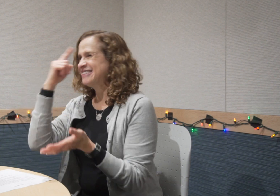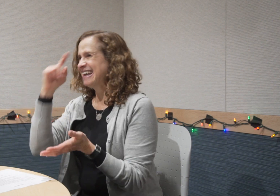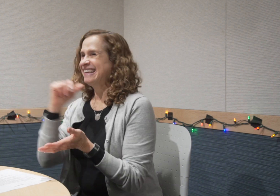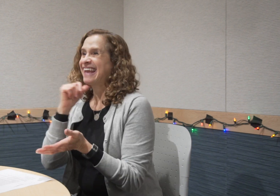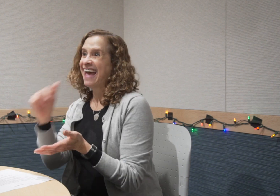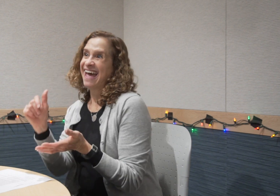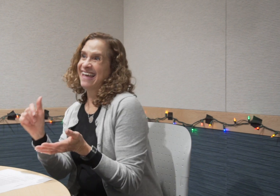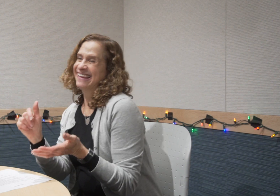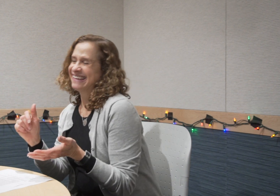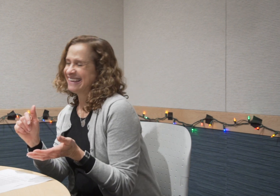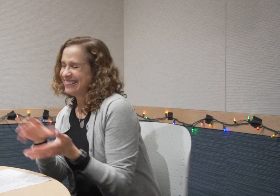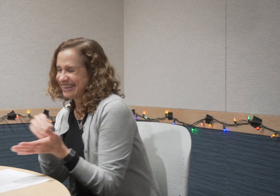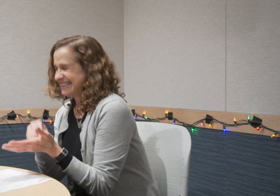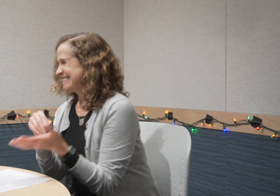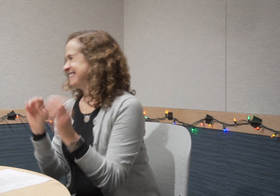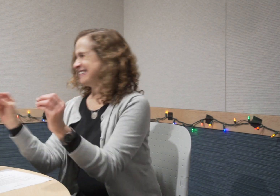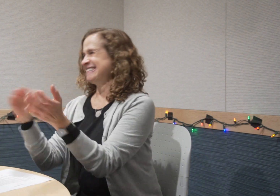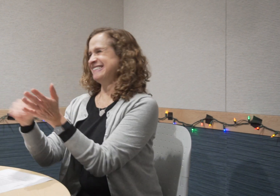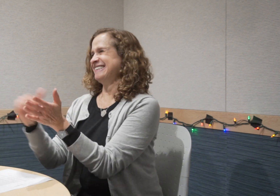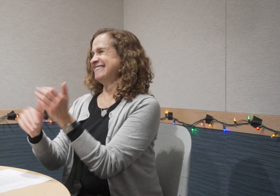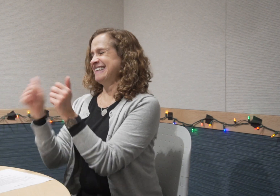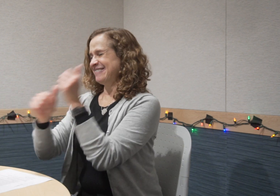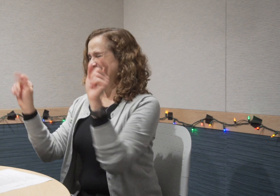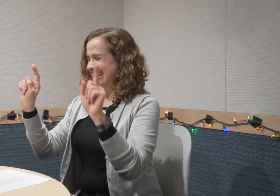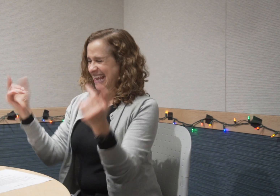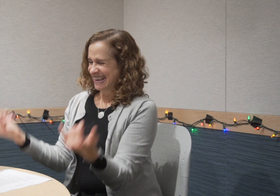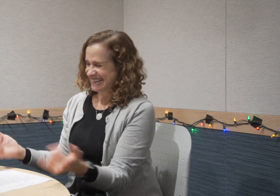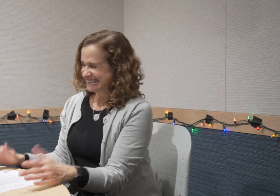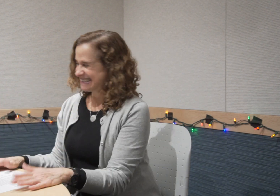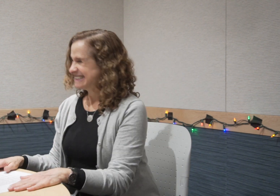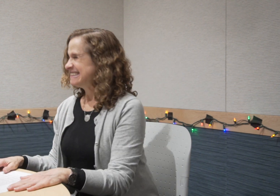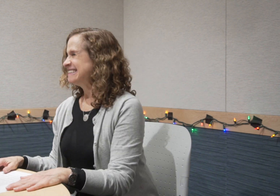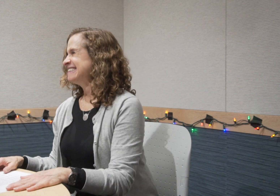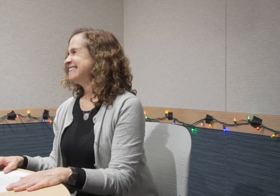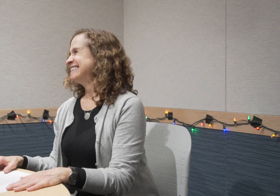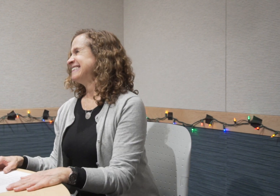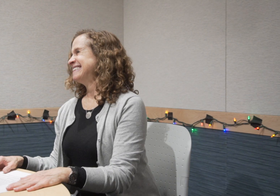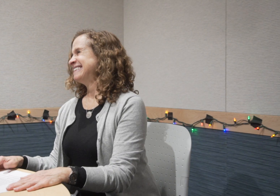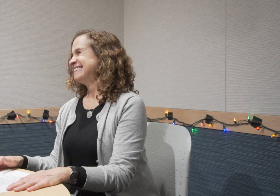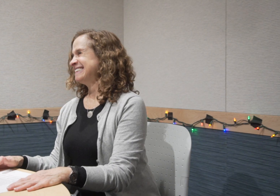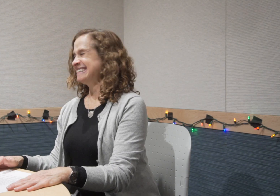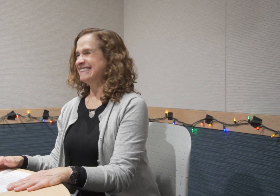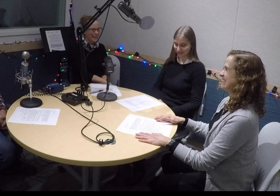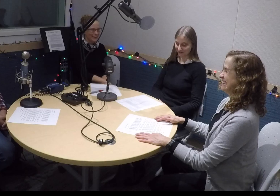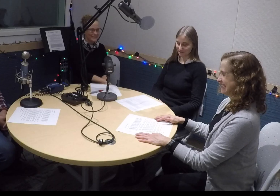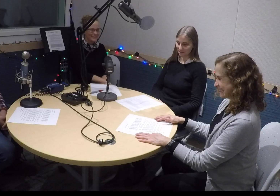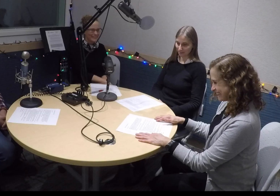So there's no excuse for not learning ASL if you want to, because it is everywhere now. Terrific. That's